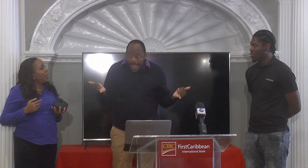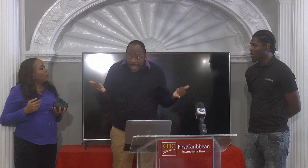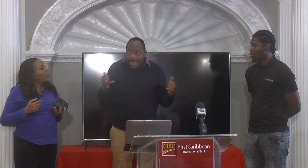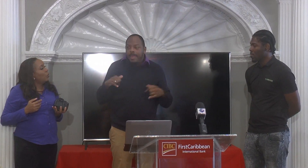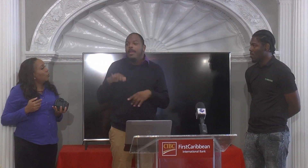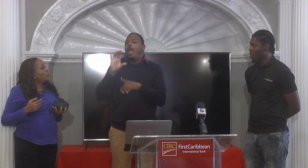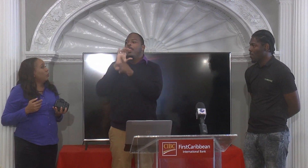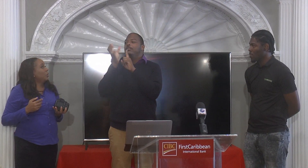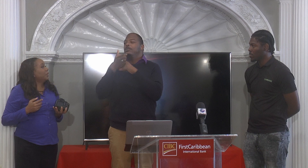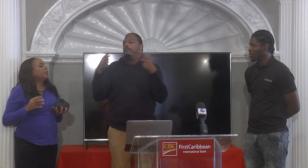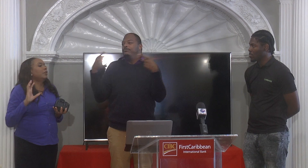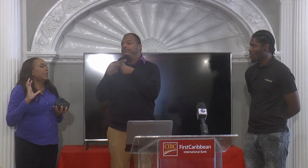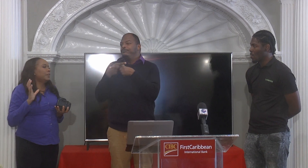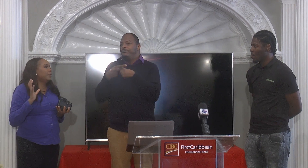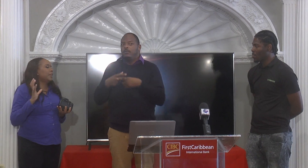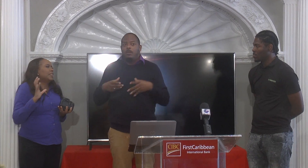that